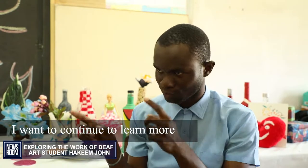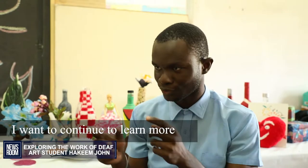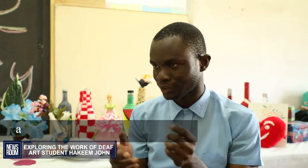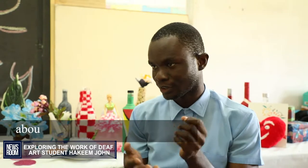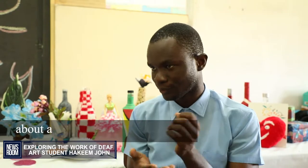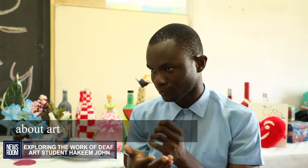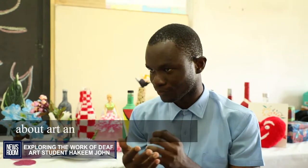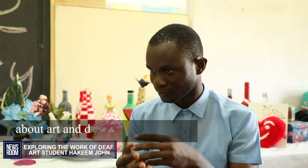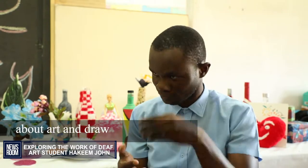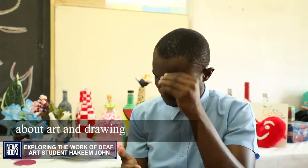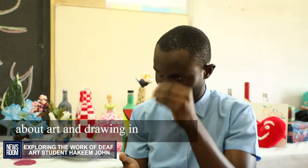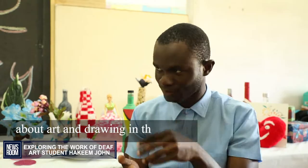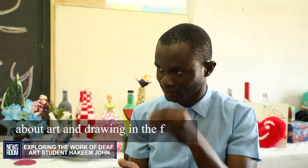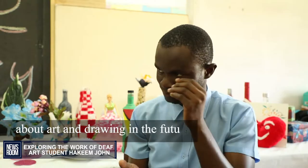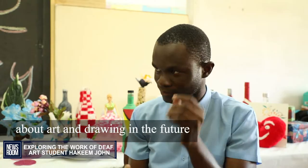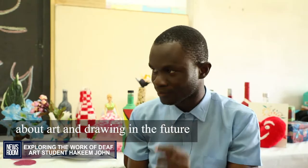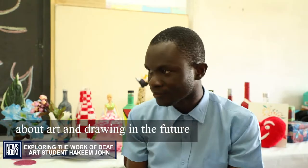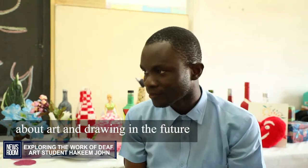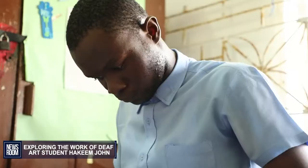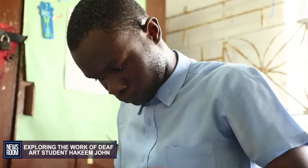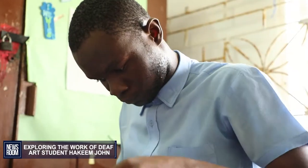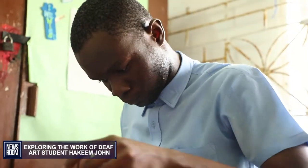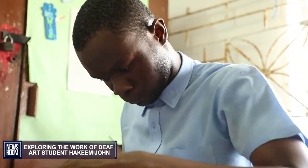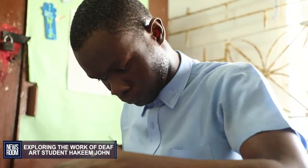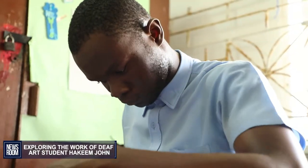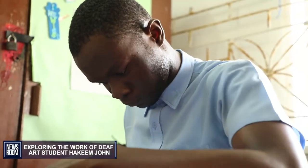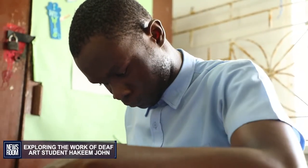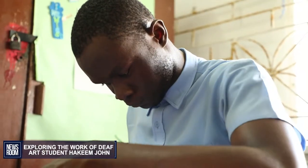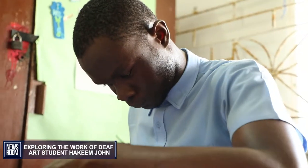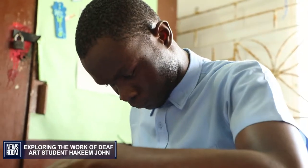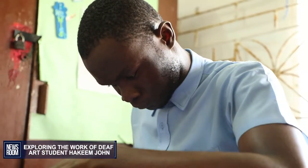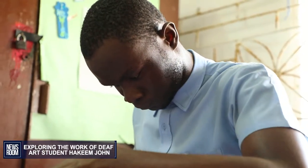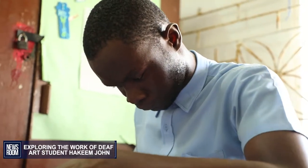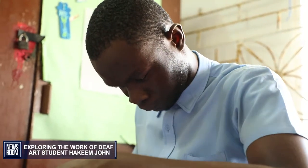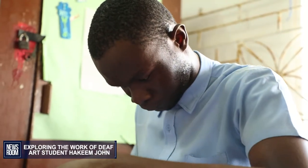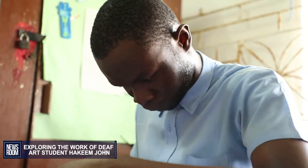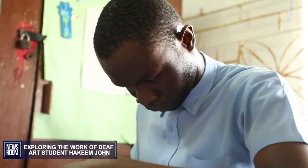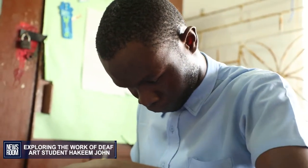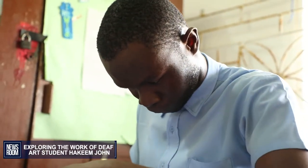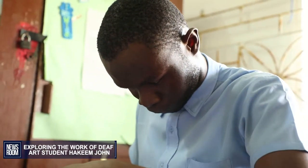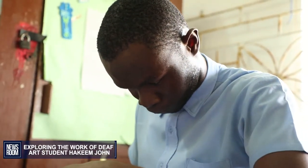about art and drawing in the future. Reporting for Newsroom, I am Isinella Pato.